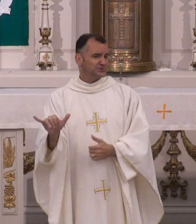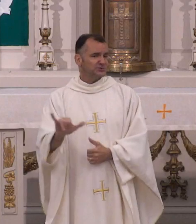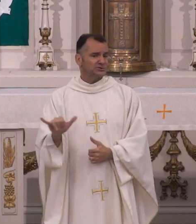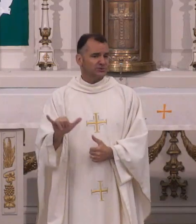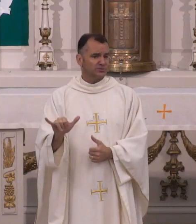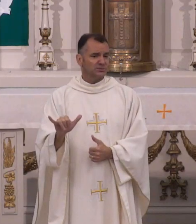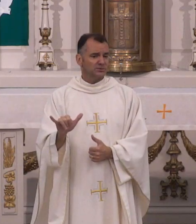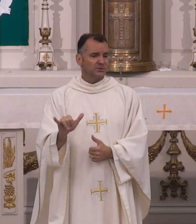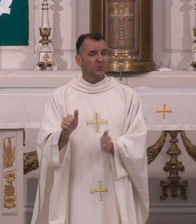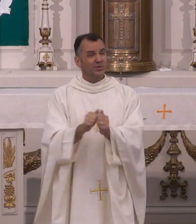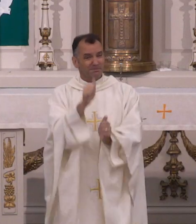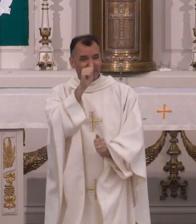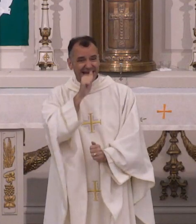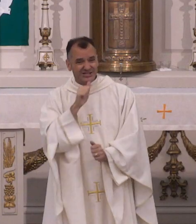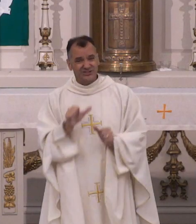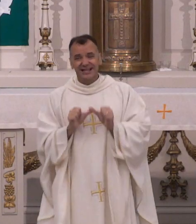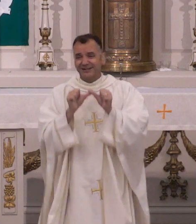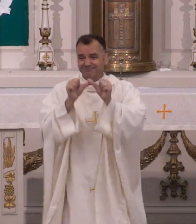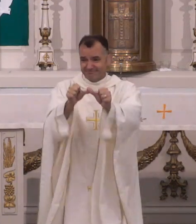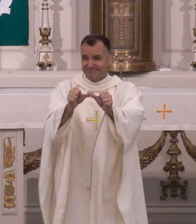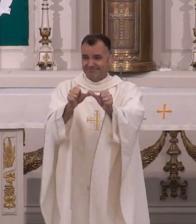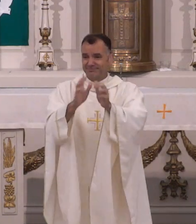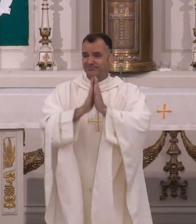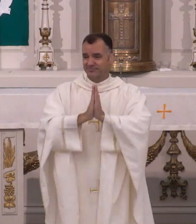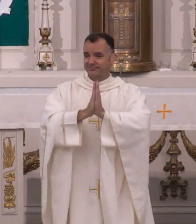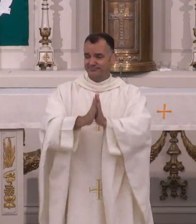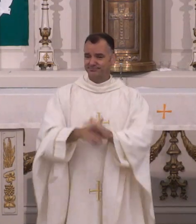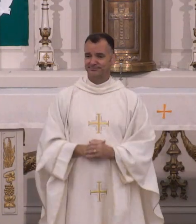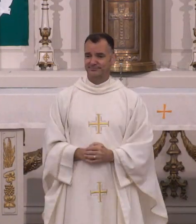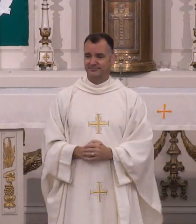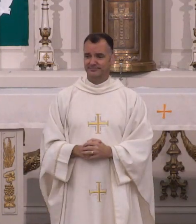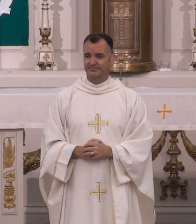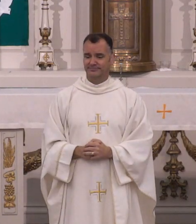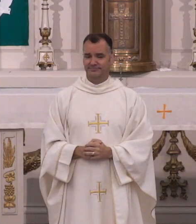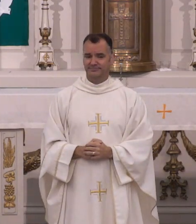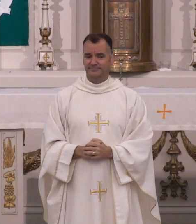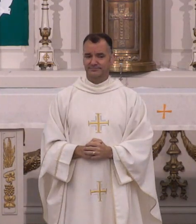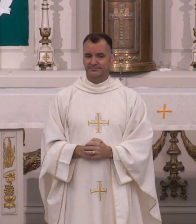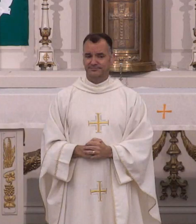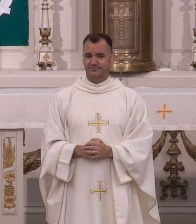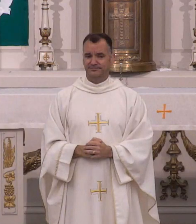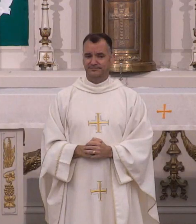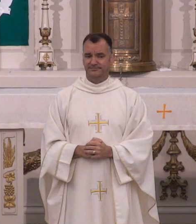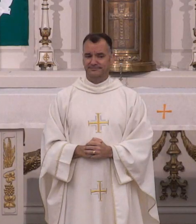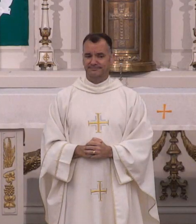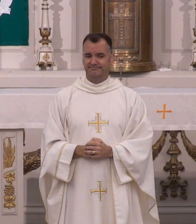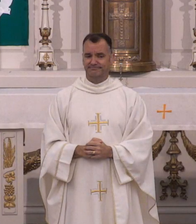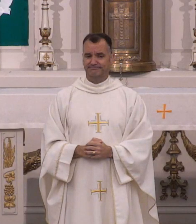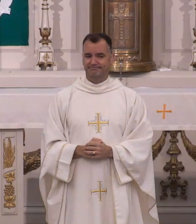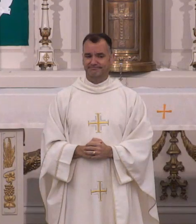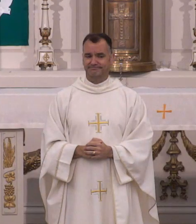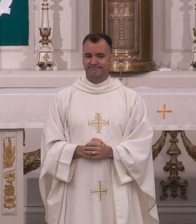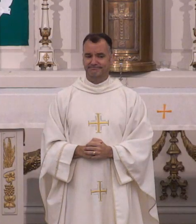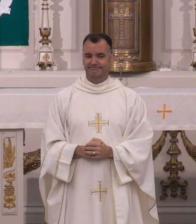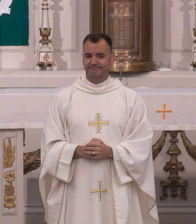good things can happen and can come to them. But we must be patient and persevere in